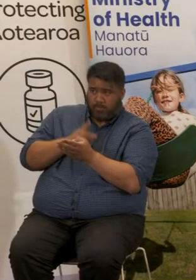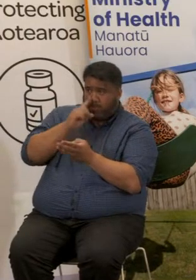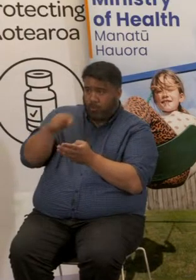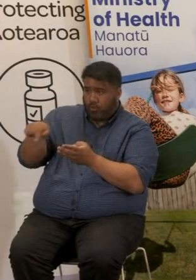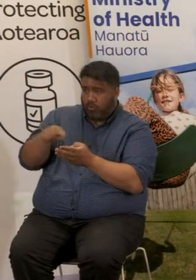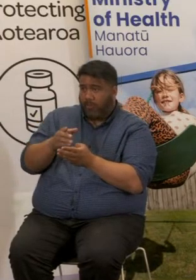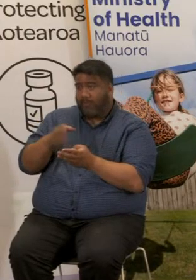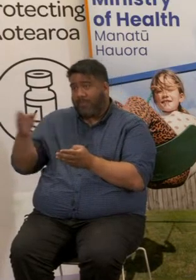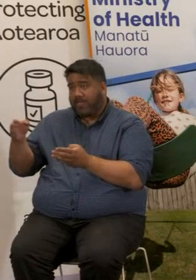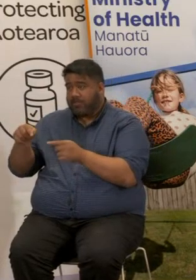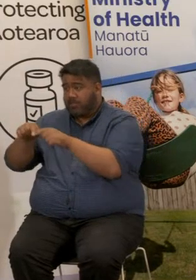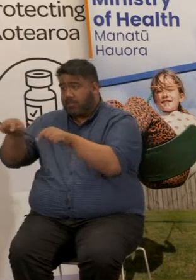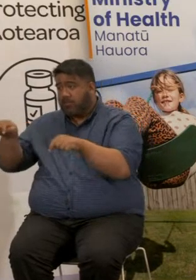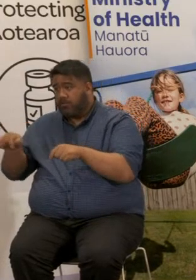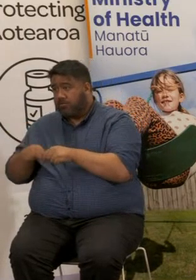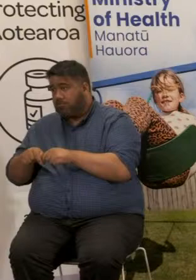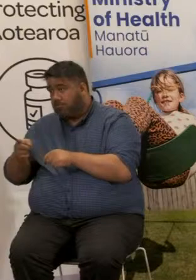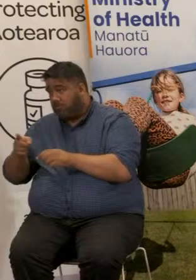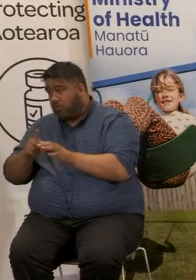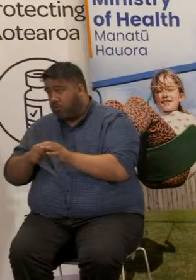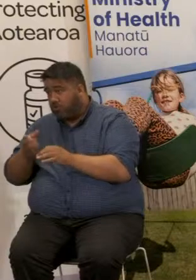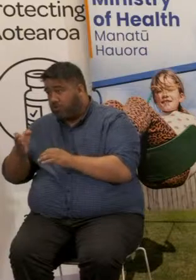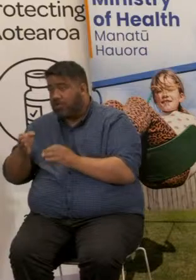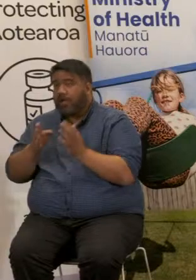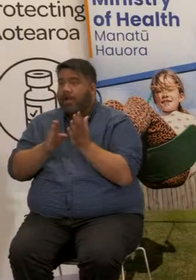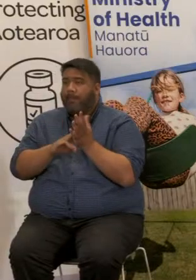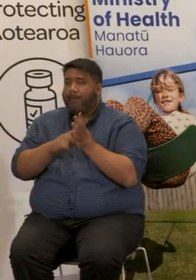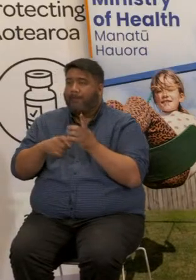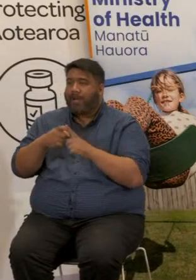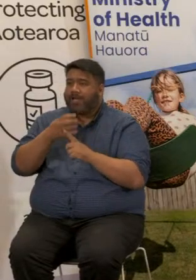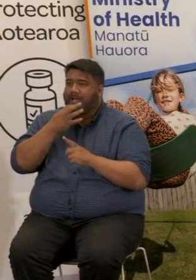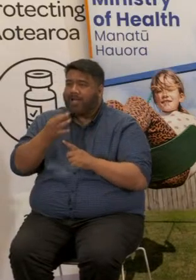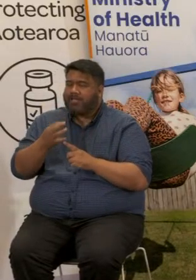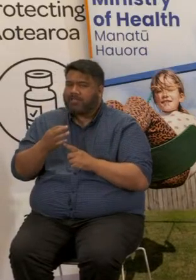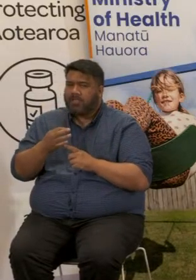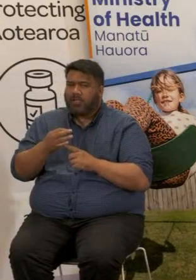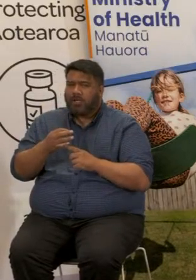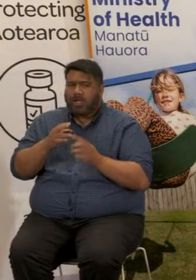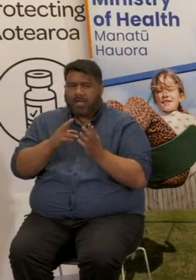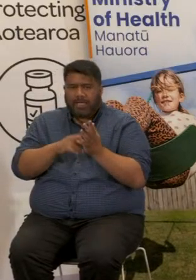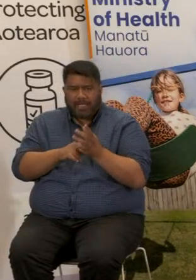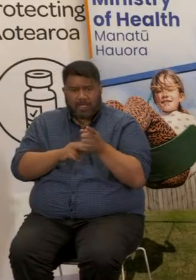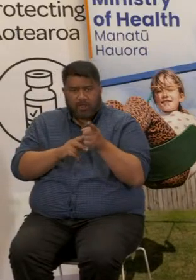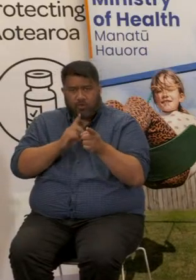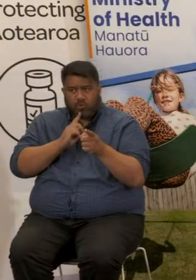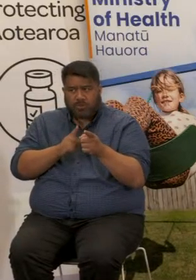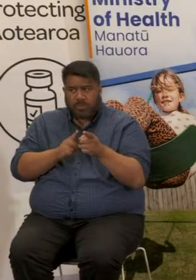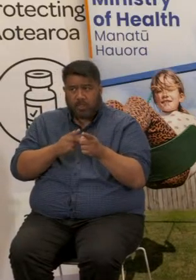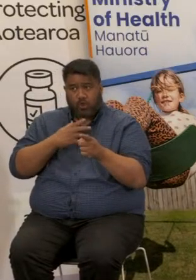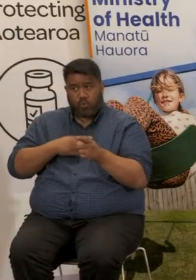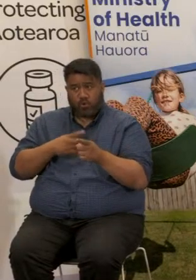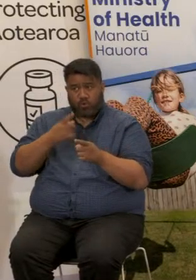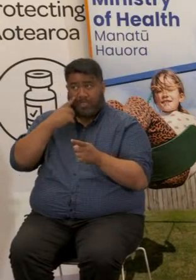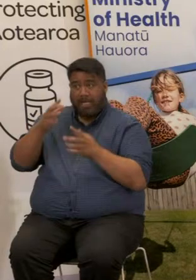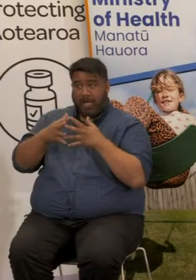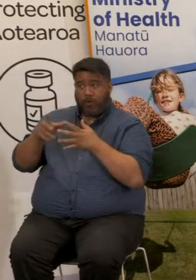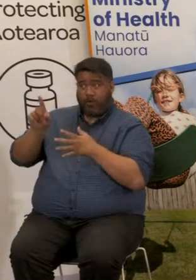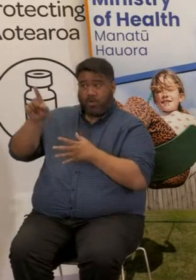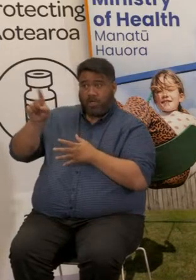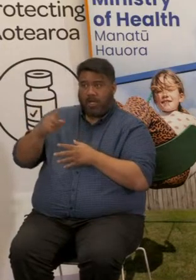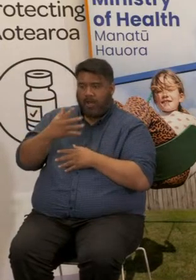2 quick questions and quick responses. Yeah, Nikki, you talked about wanting to see the data on 5 to 11s from the United States